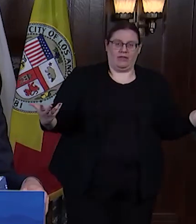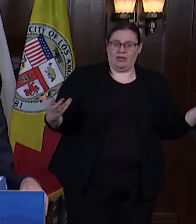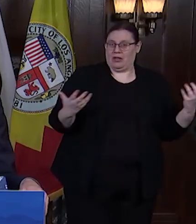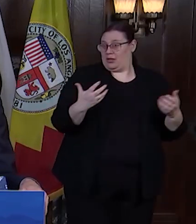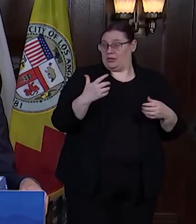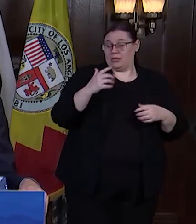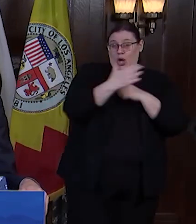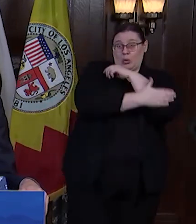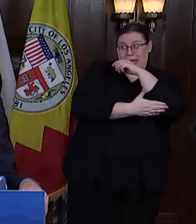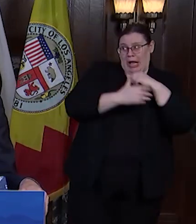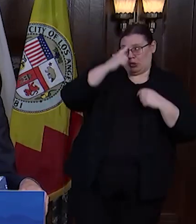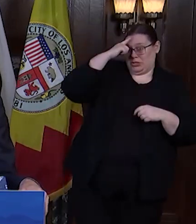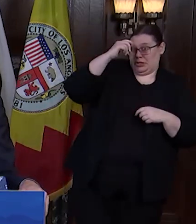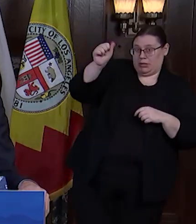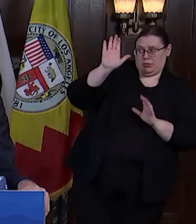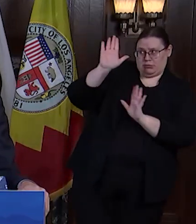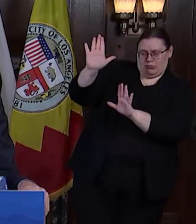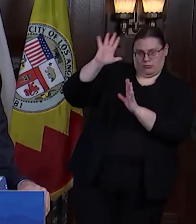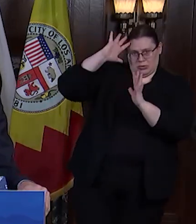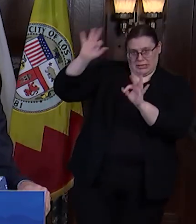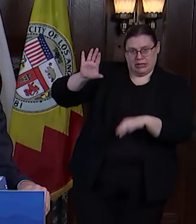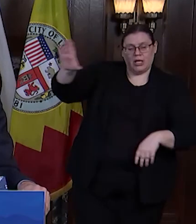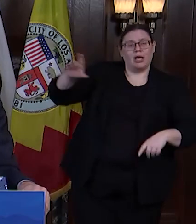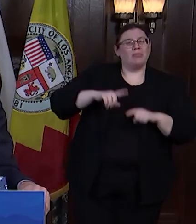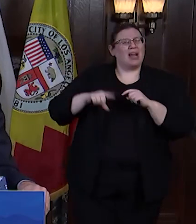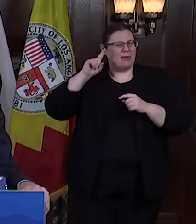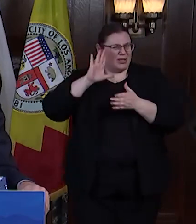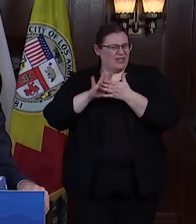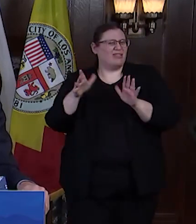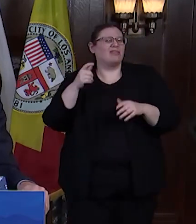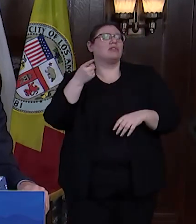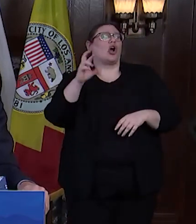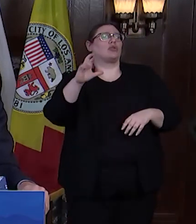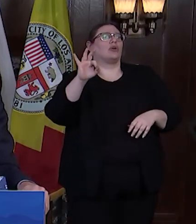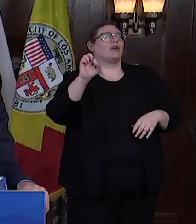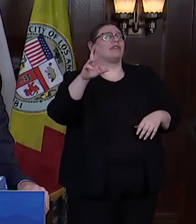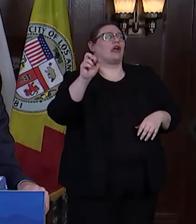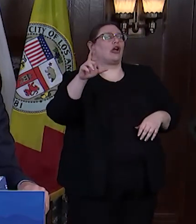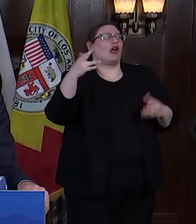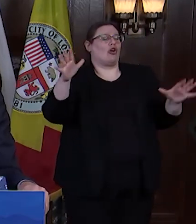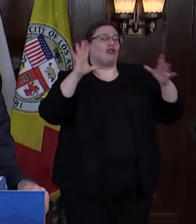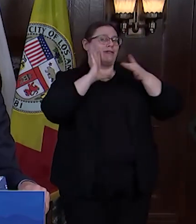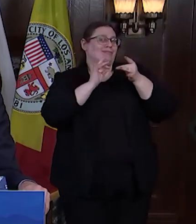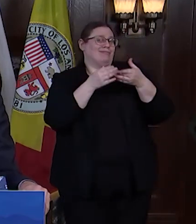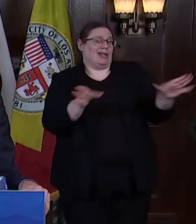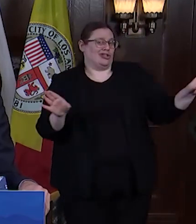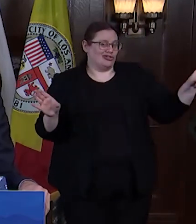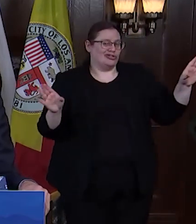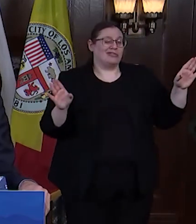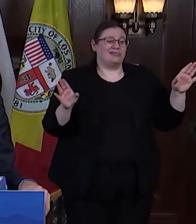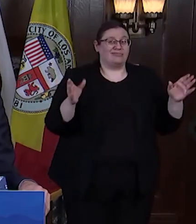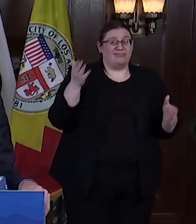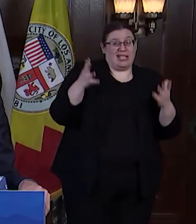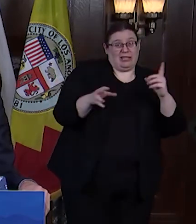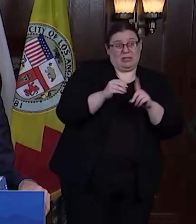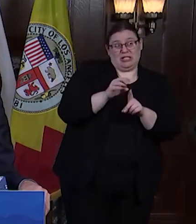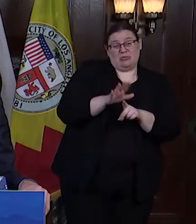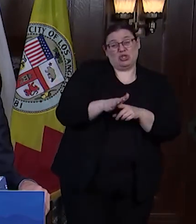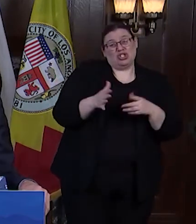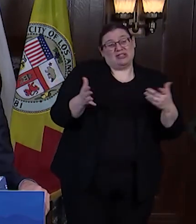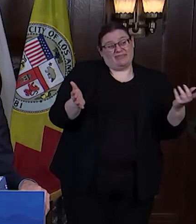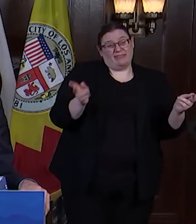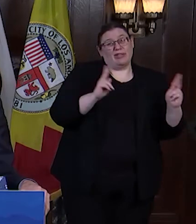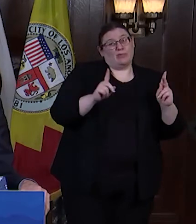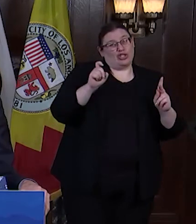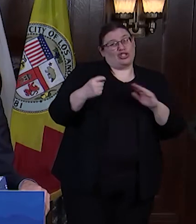the county, but I think the county has said, Dr. Ferrer said publicly, that because there may have been exposure, that folks